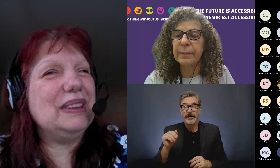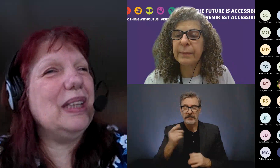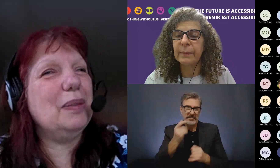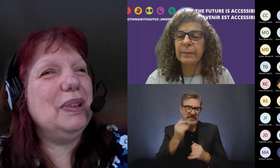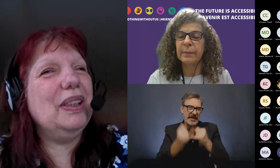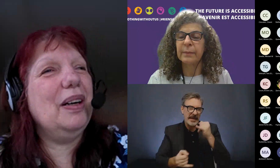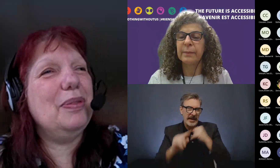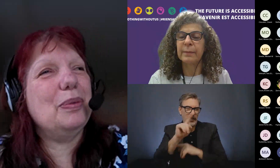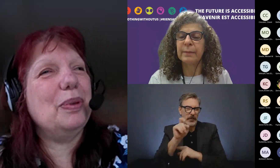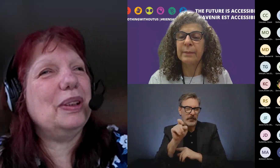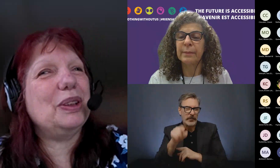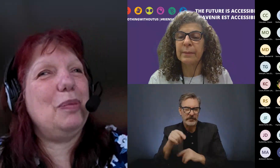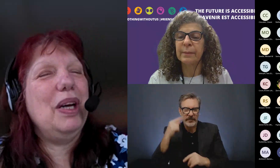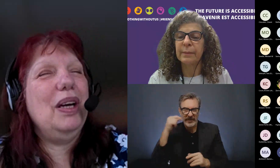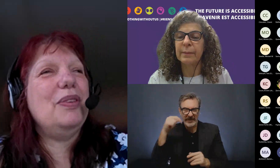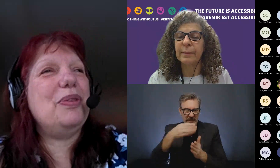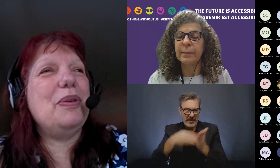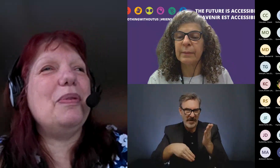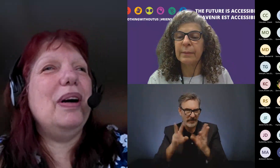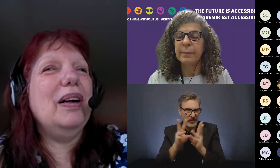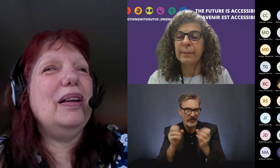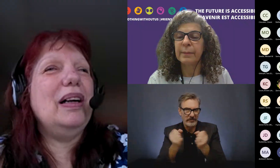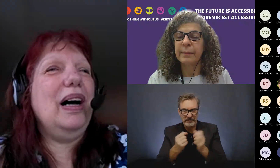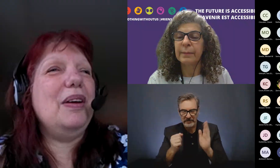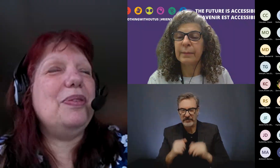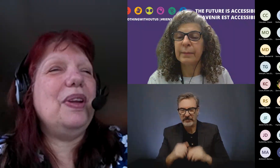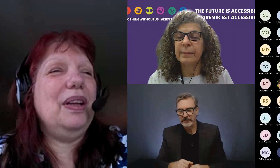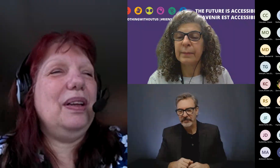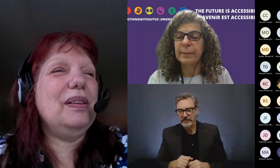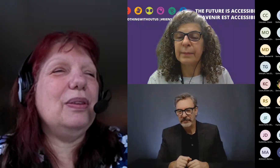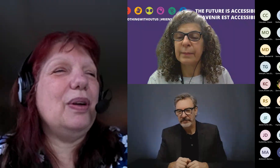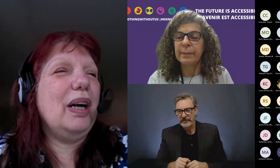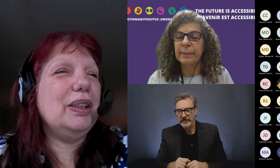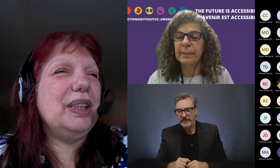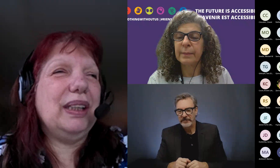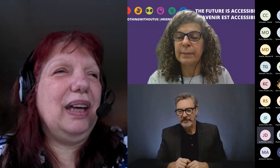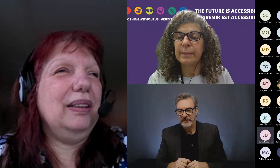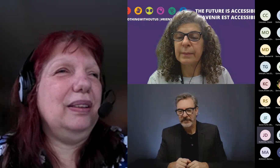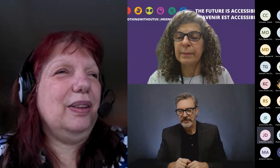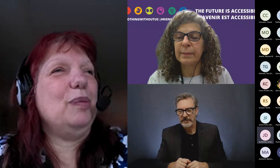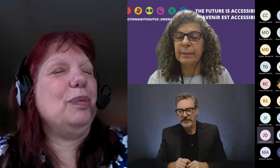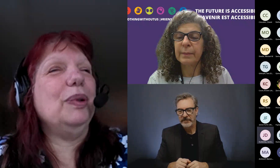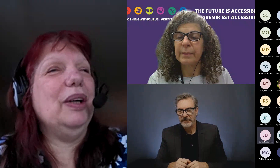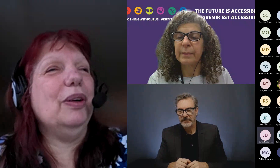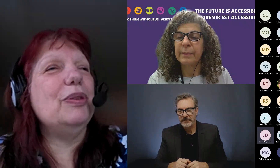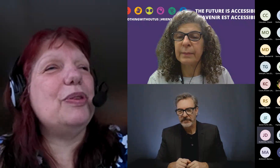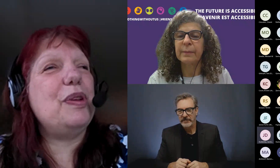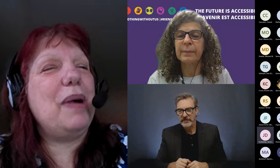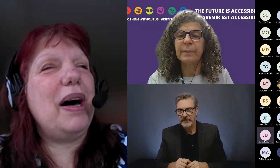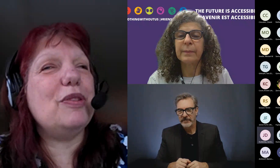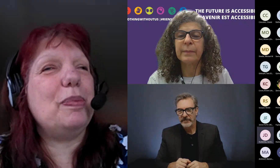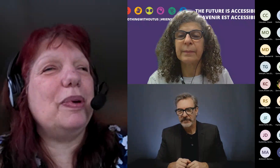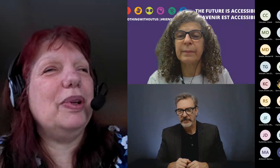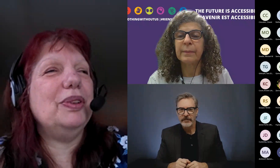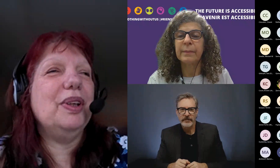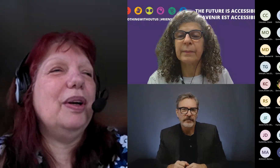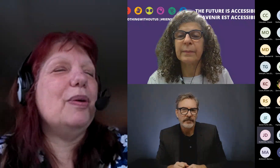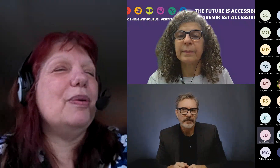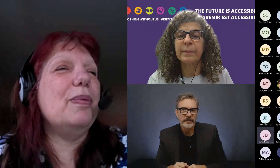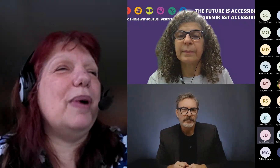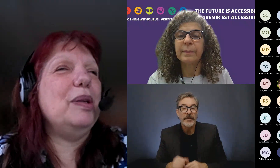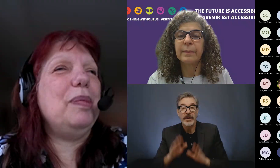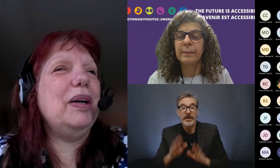for this segment of the workshop. So us as again, the employee owns the